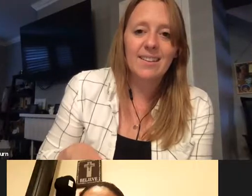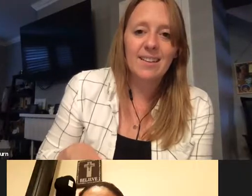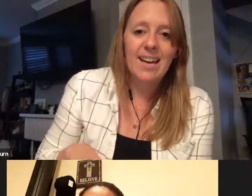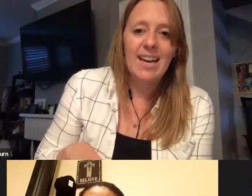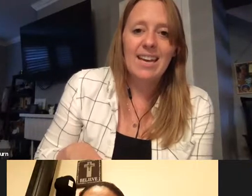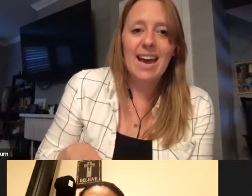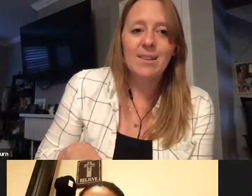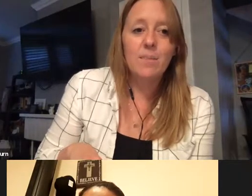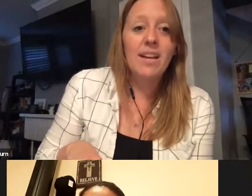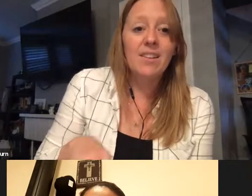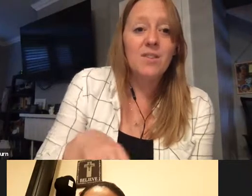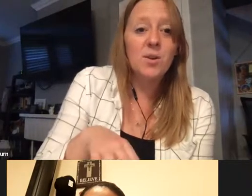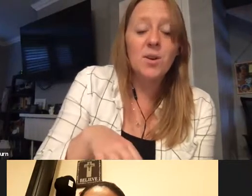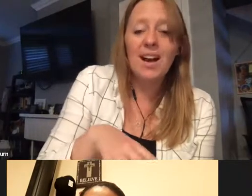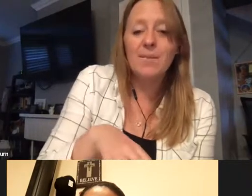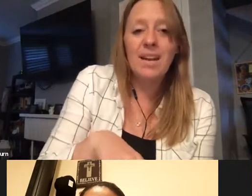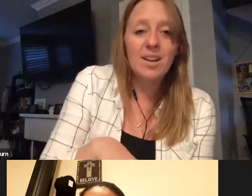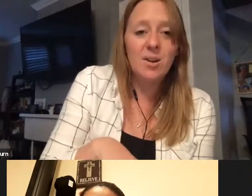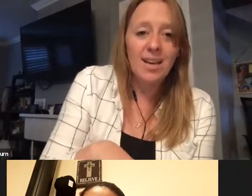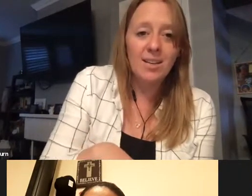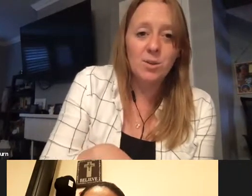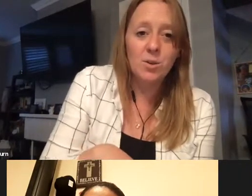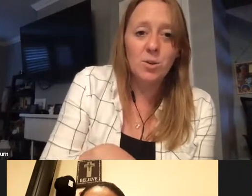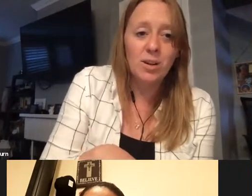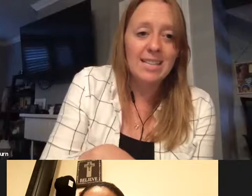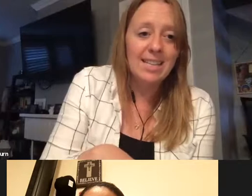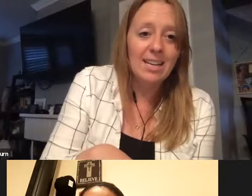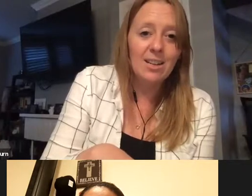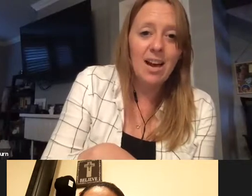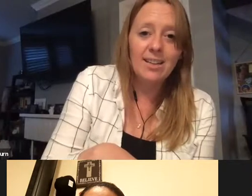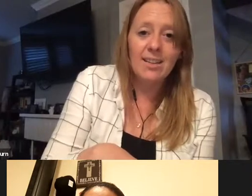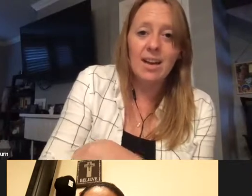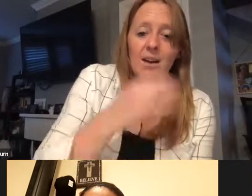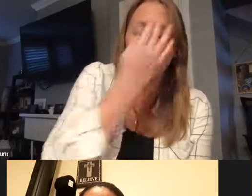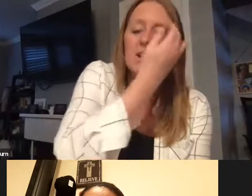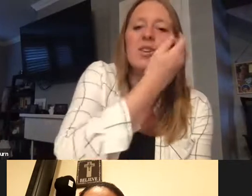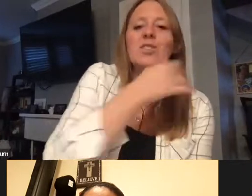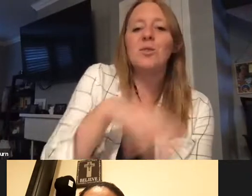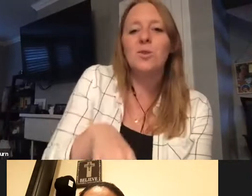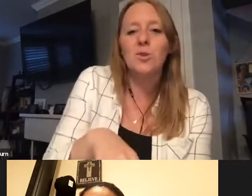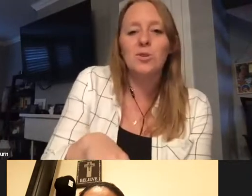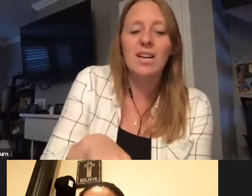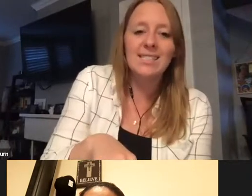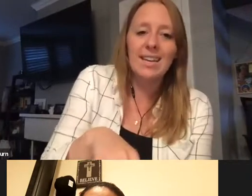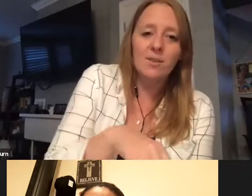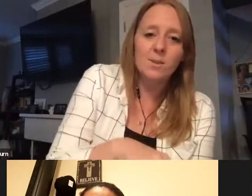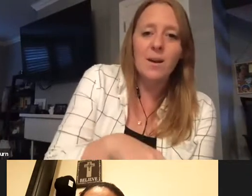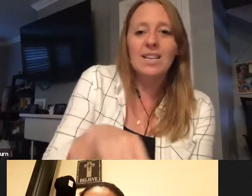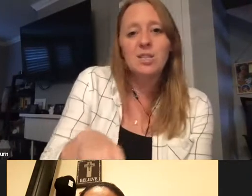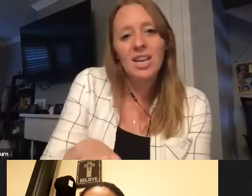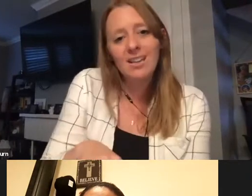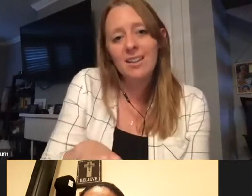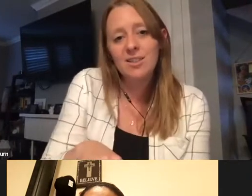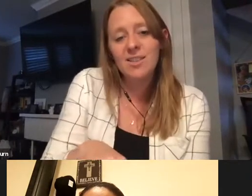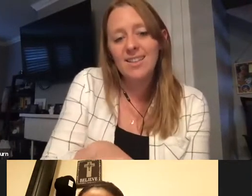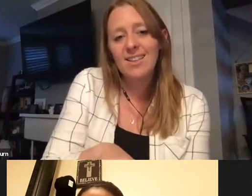inglés. Yeah, but if you, I mean, I know I use Google Translate a lot, where you can do Google Translate from Spanish